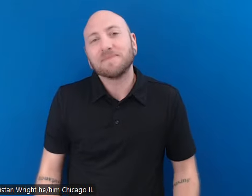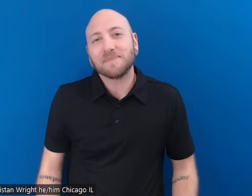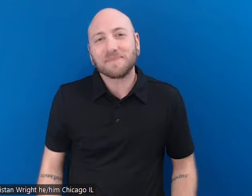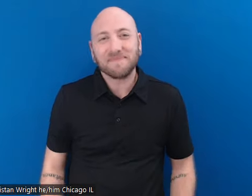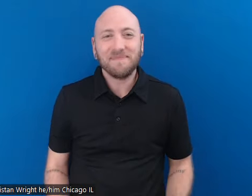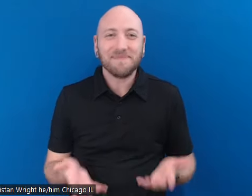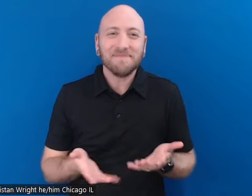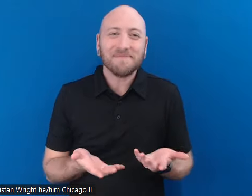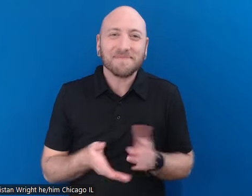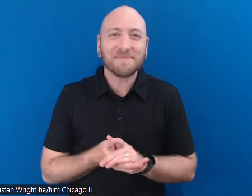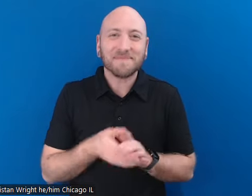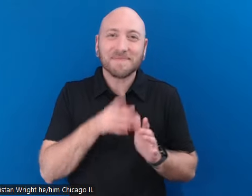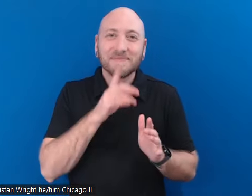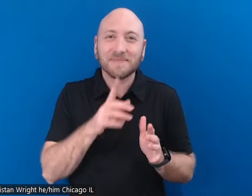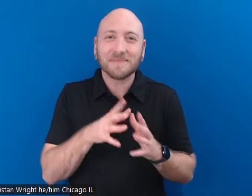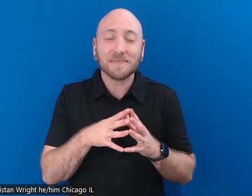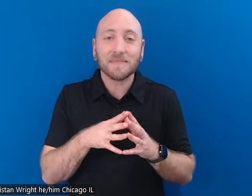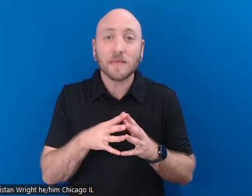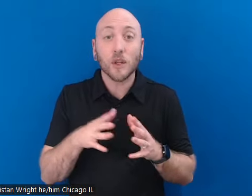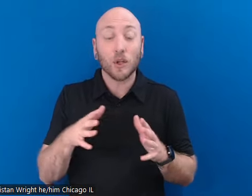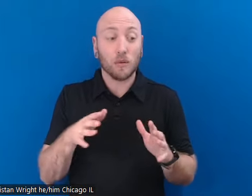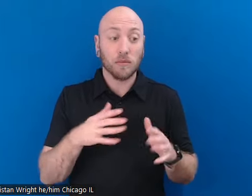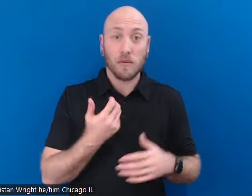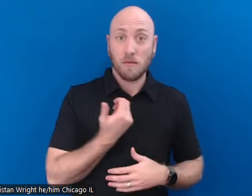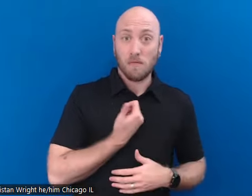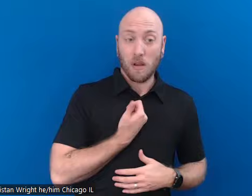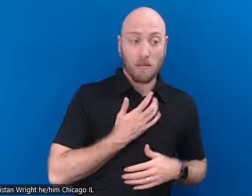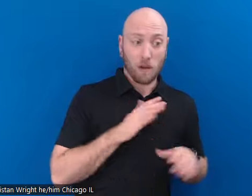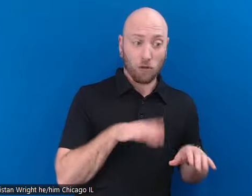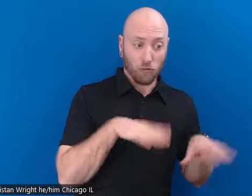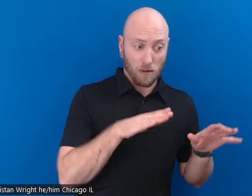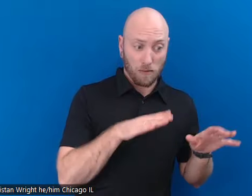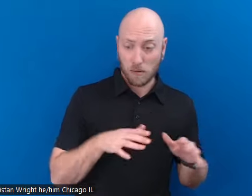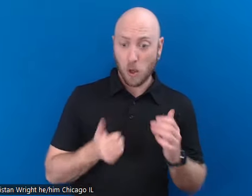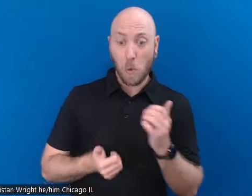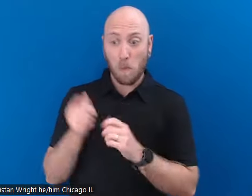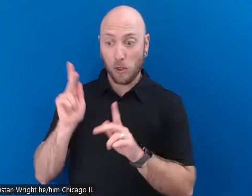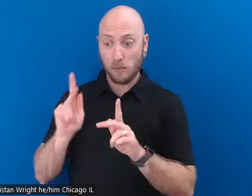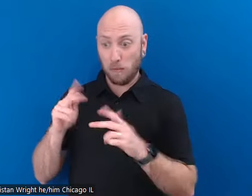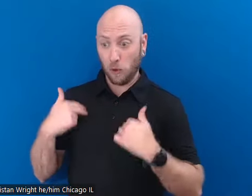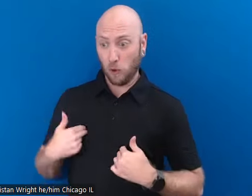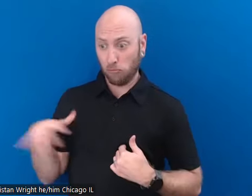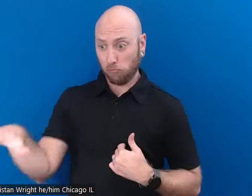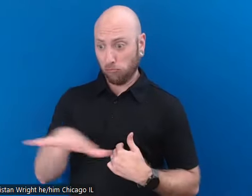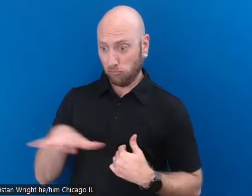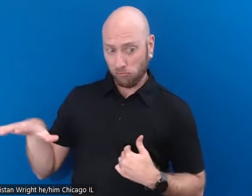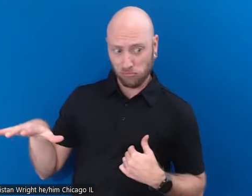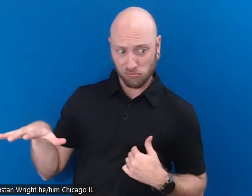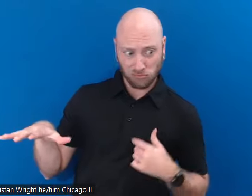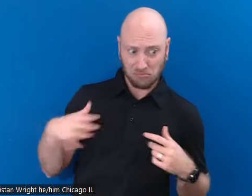human race experiences, a better than average childhood, I would say, or an easier than average childhood. The